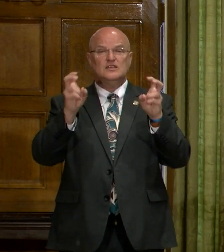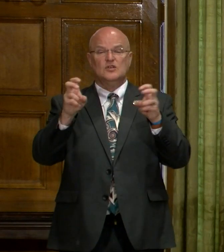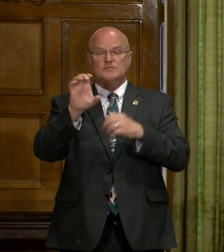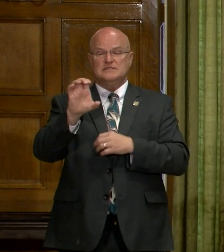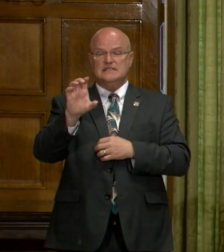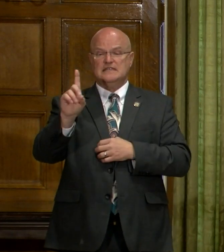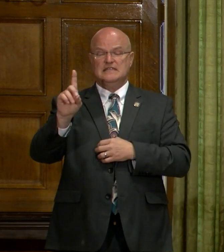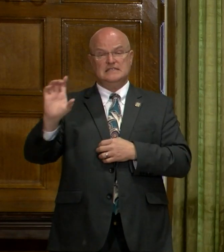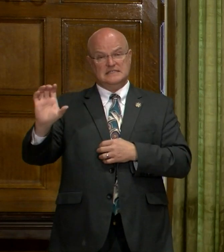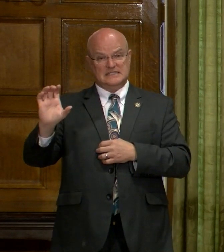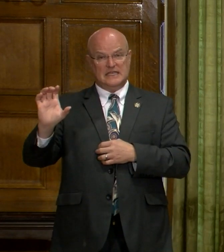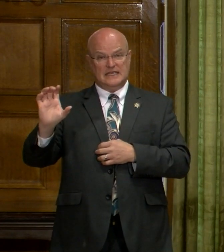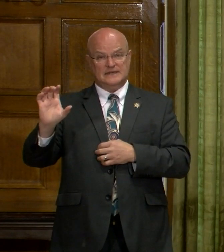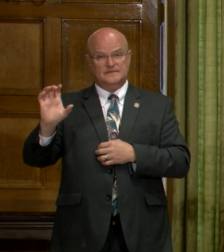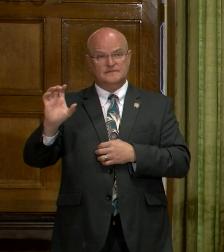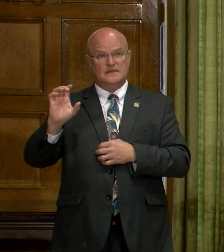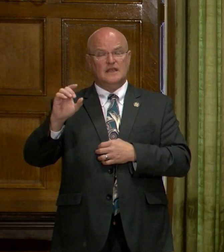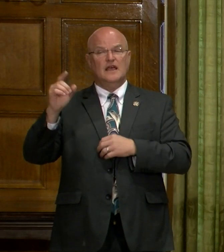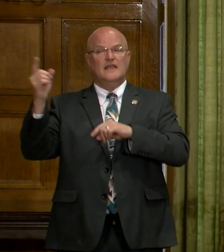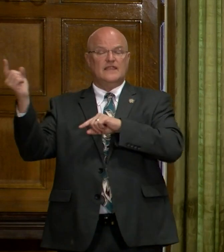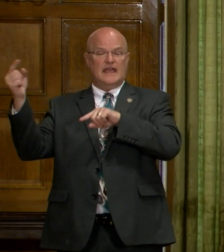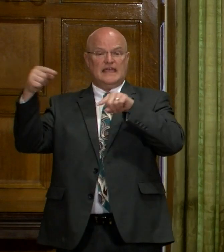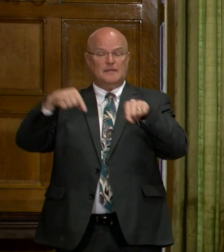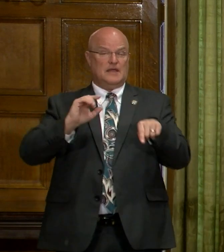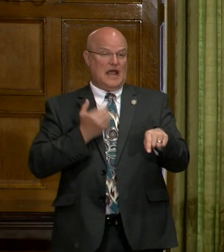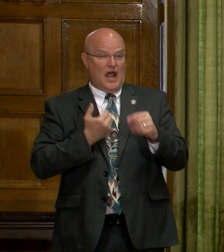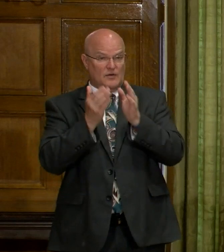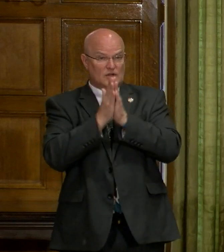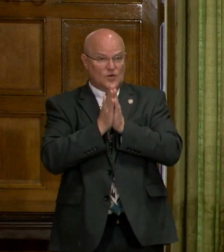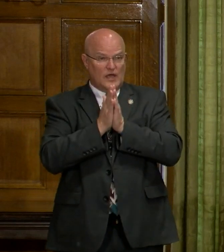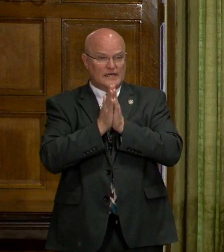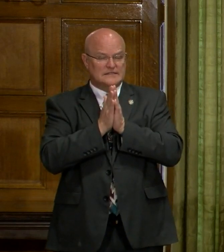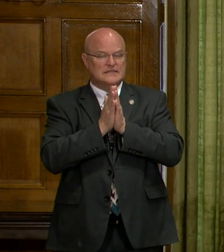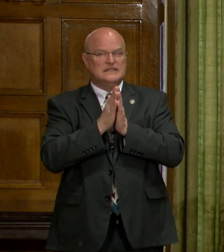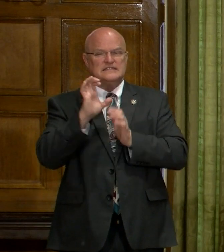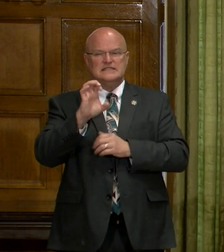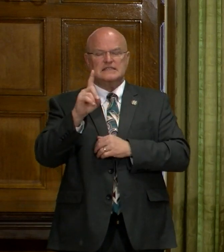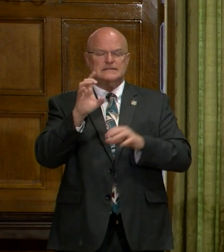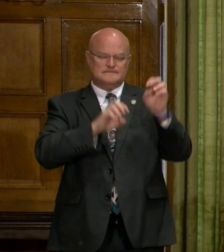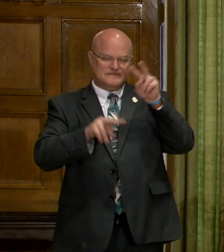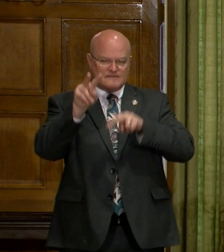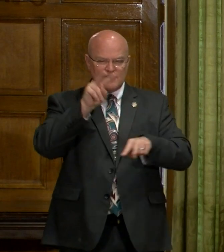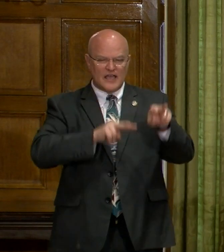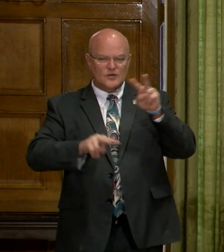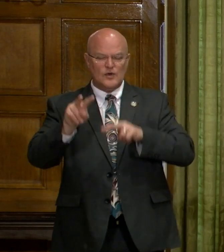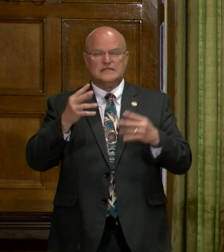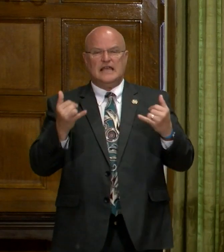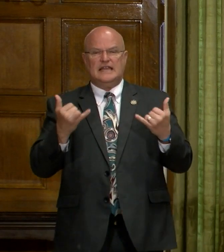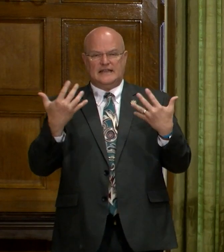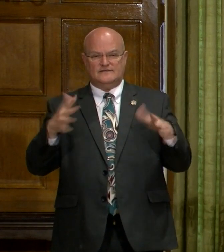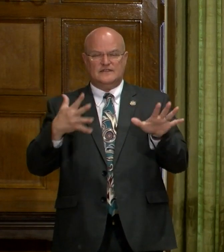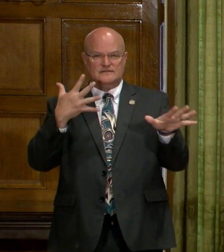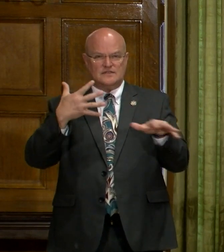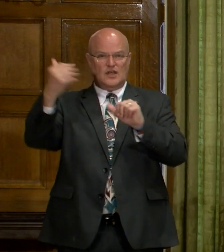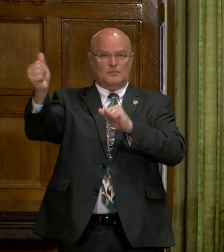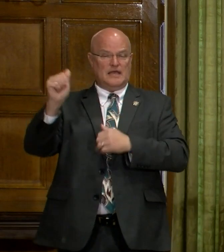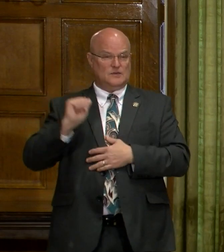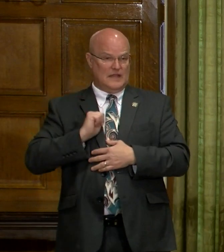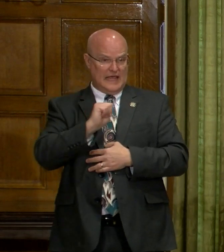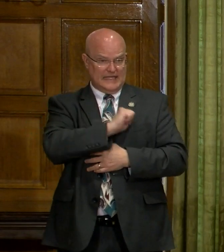of the CDC, they came in at our request, did an evaluation of that. It's my understanding they've gone back to